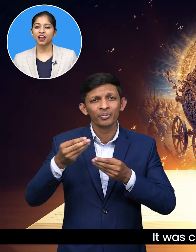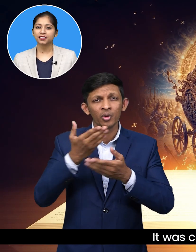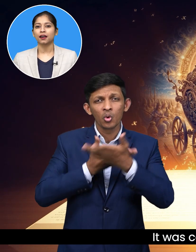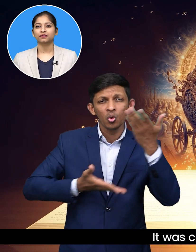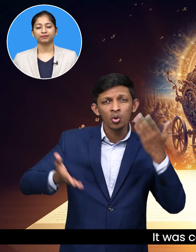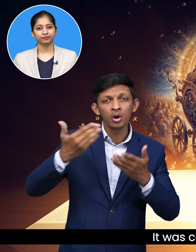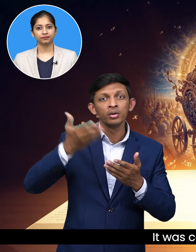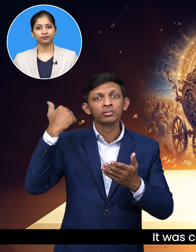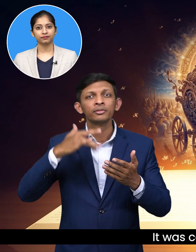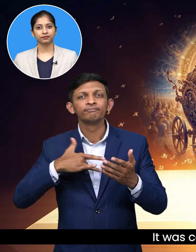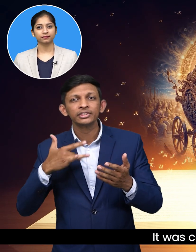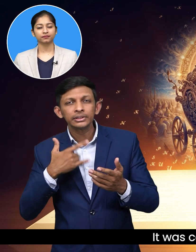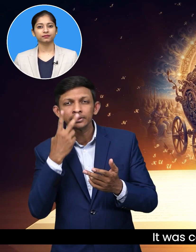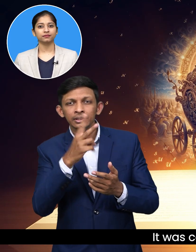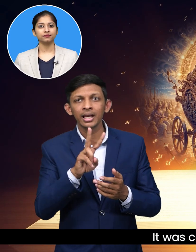by Vyasa.